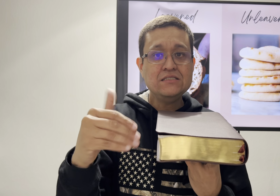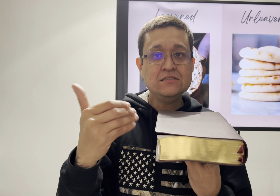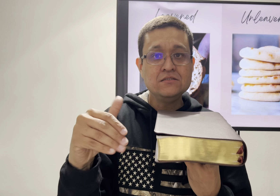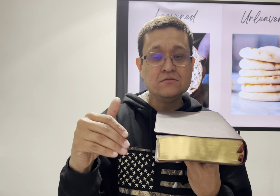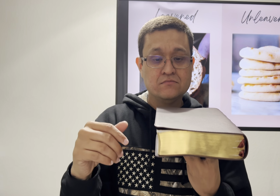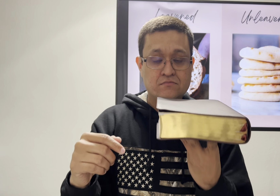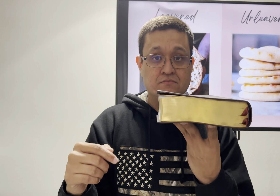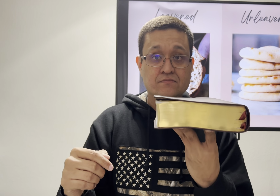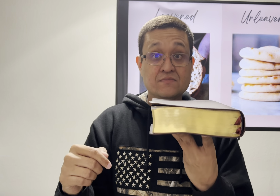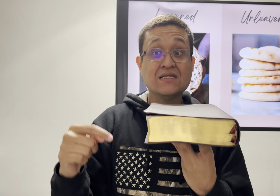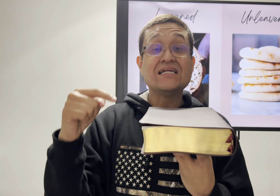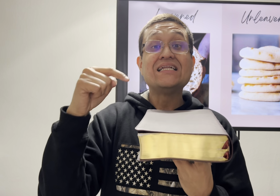This is the bread.